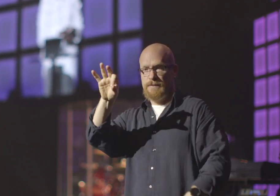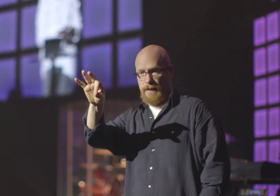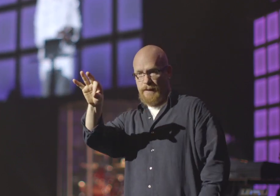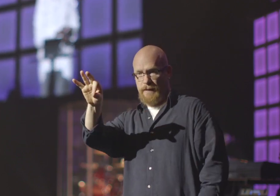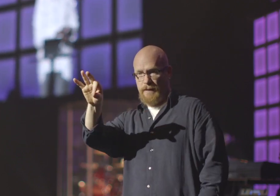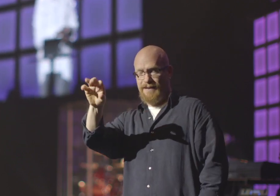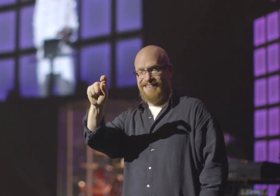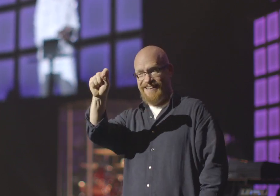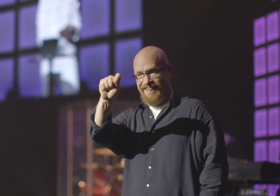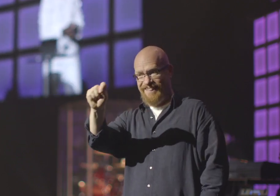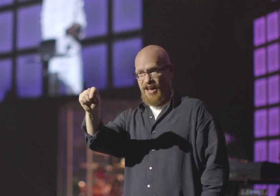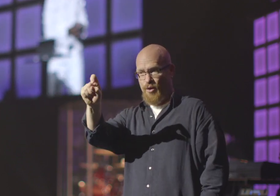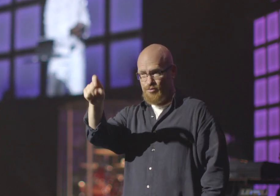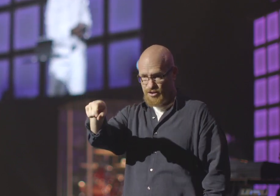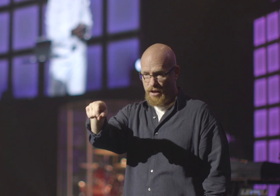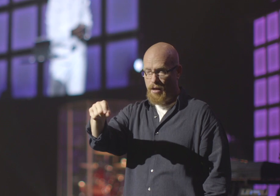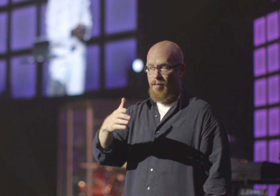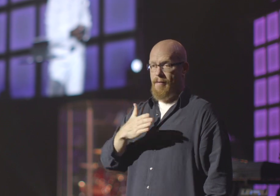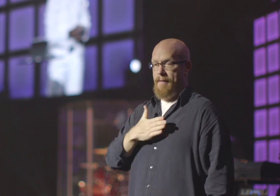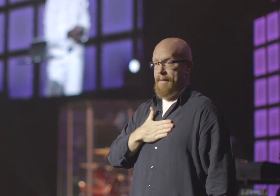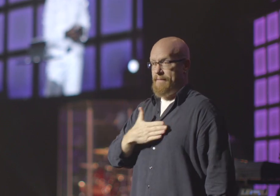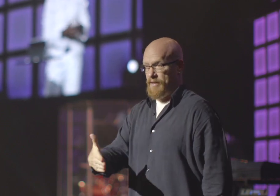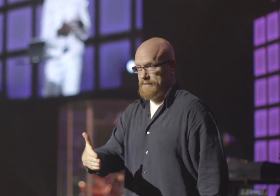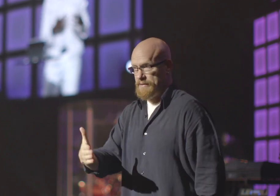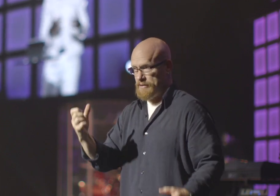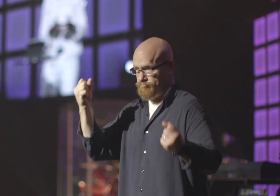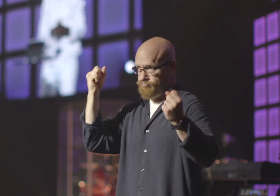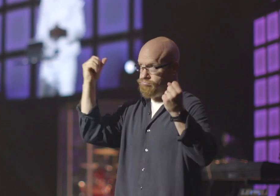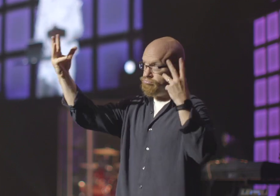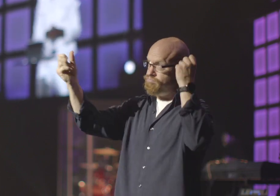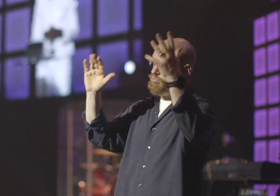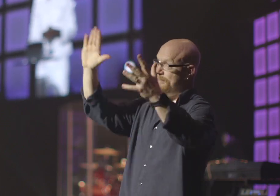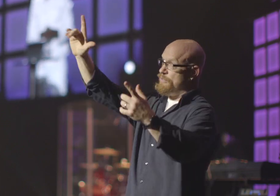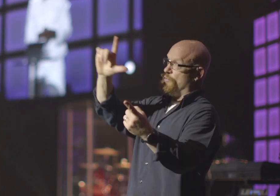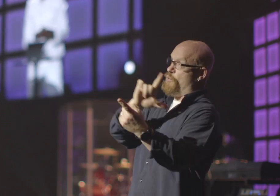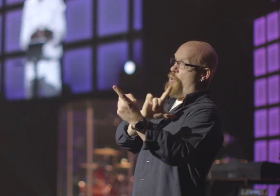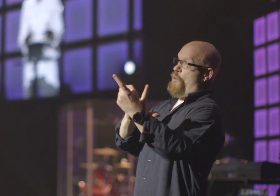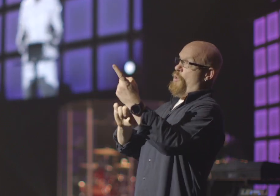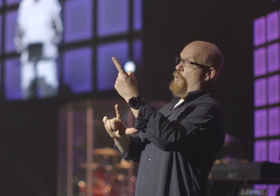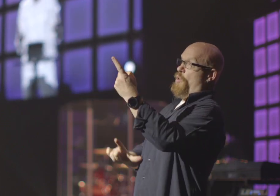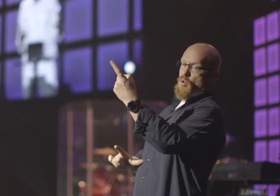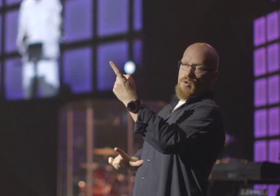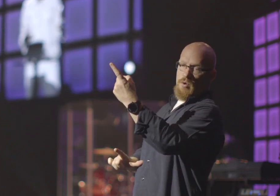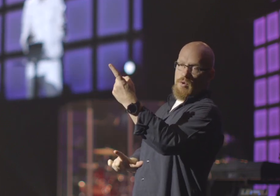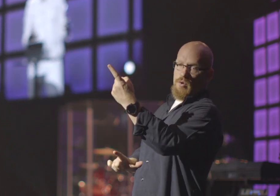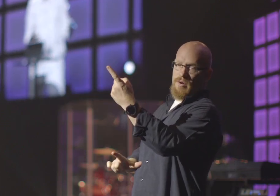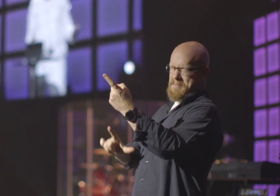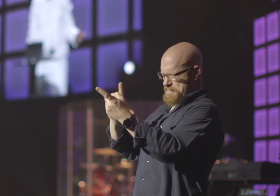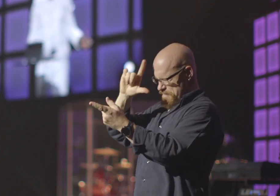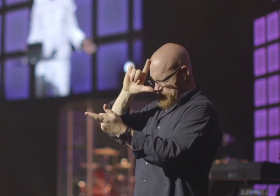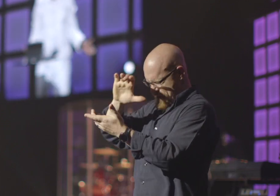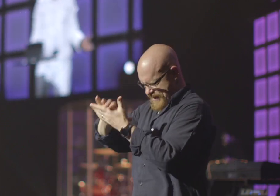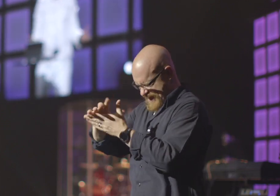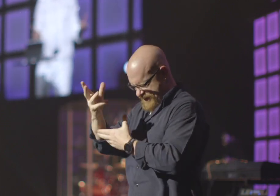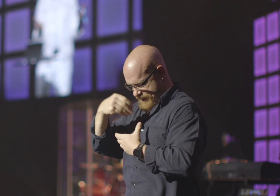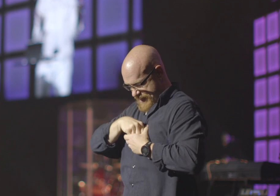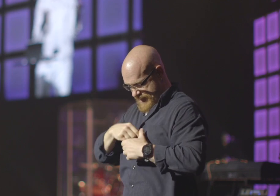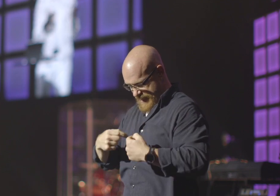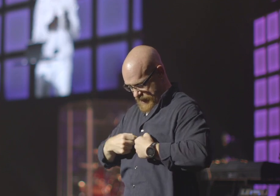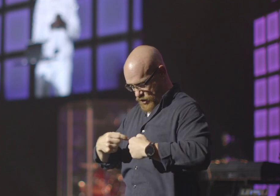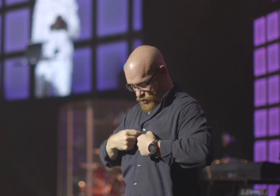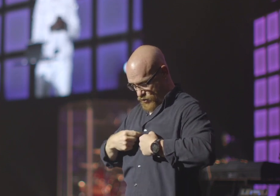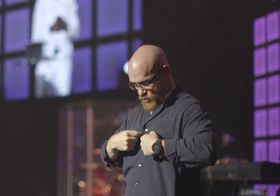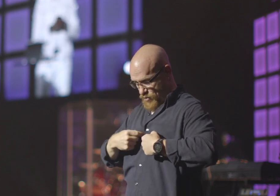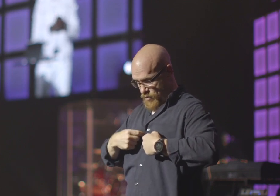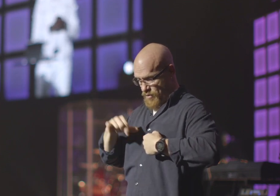shalt confess with thy mouth the Lord Jesus and believe in thy heart that God has raised him from the